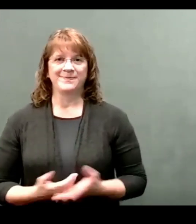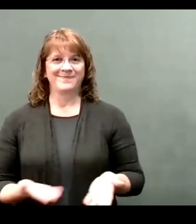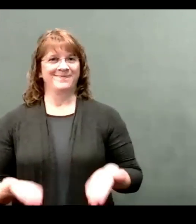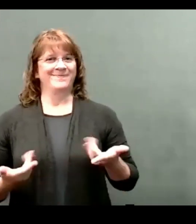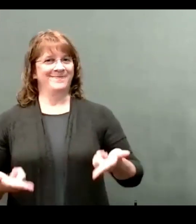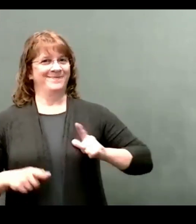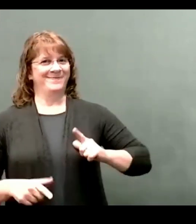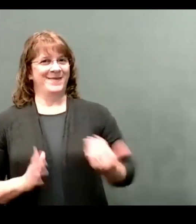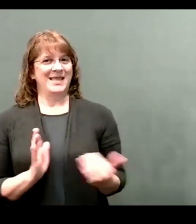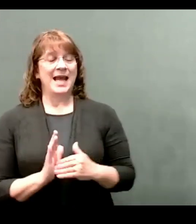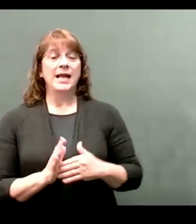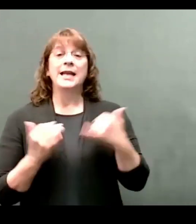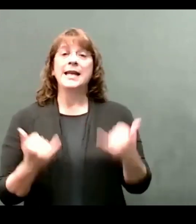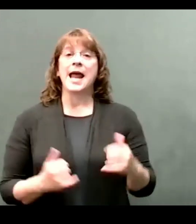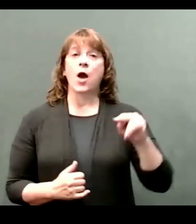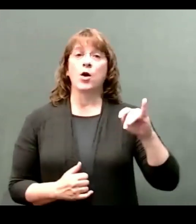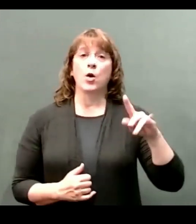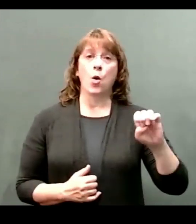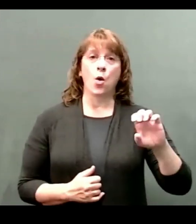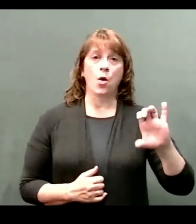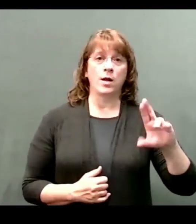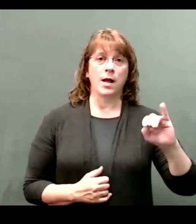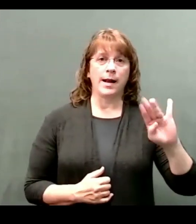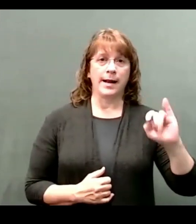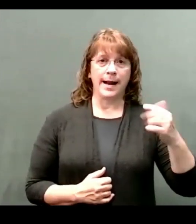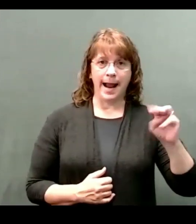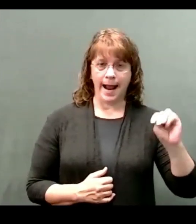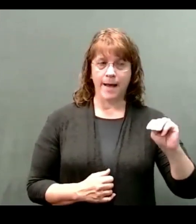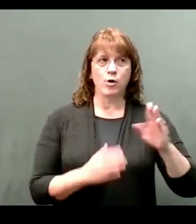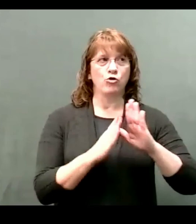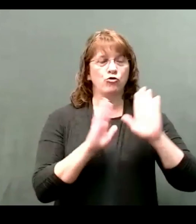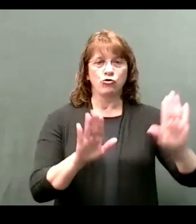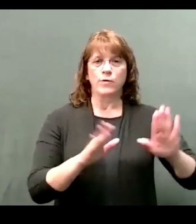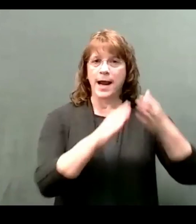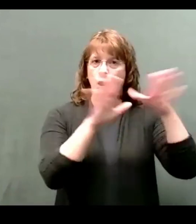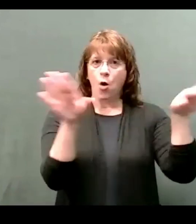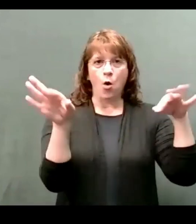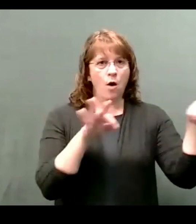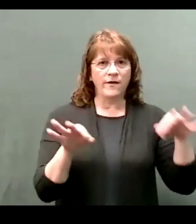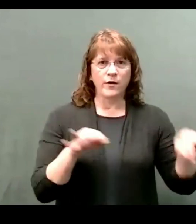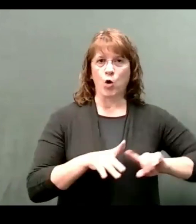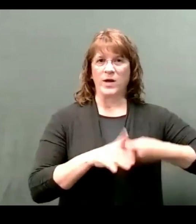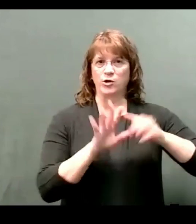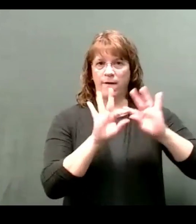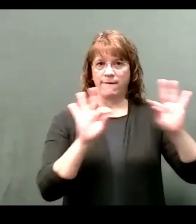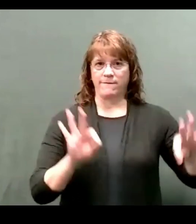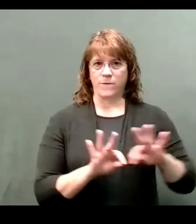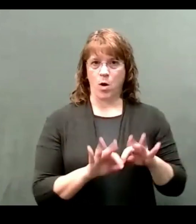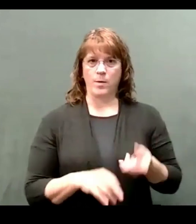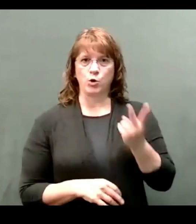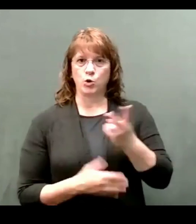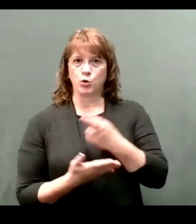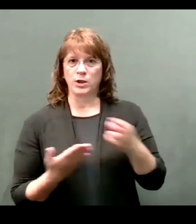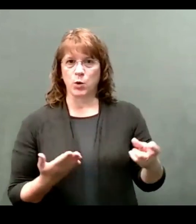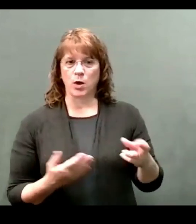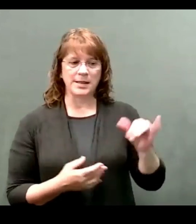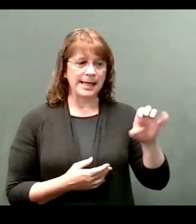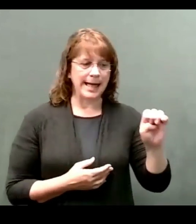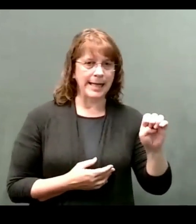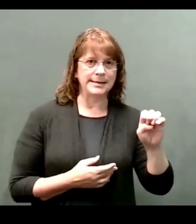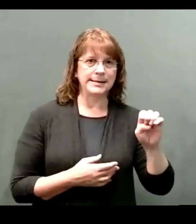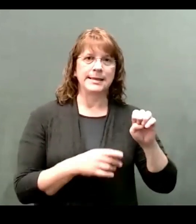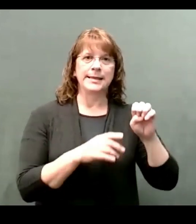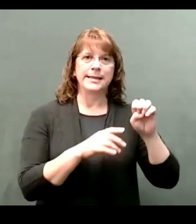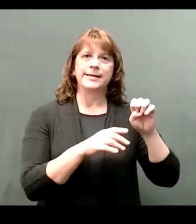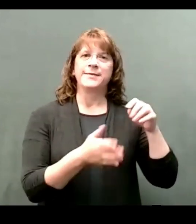Hey, it's me again. So now that Nicole Cunningham has given us that great overview of the original forms of those 2 resources, the case study